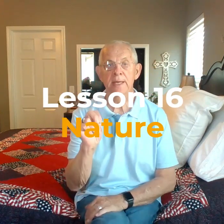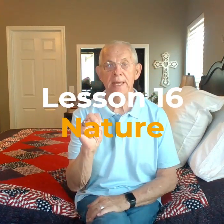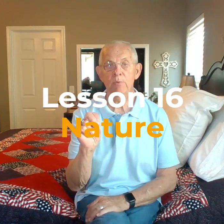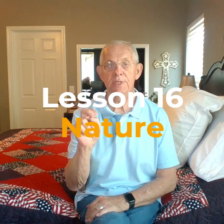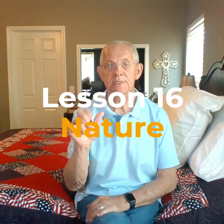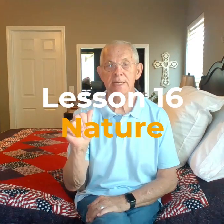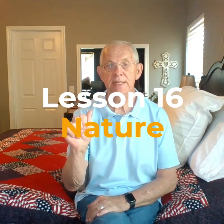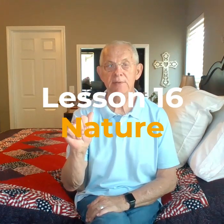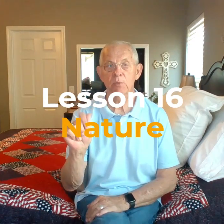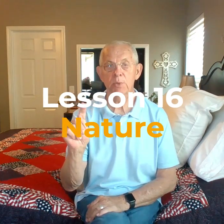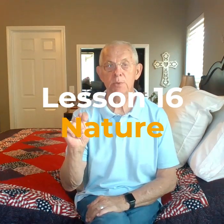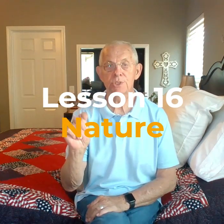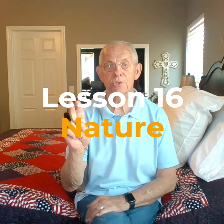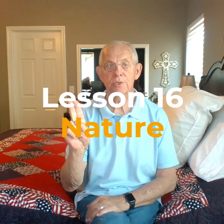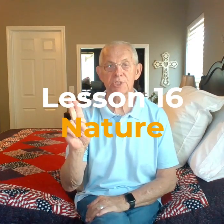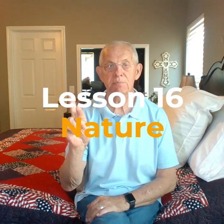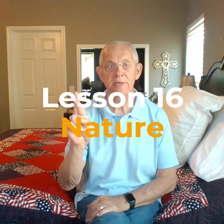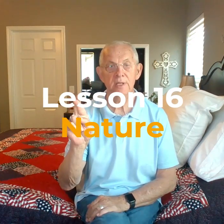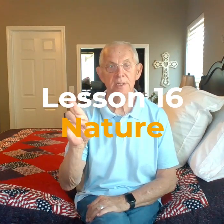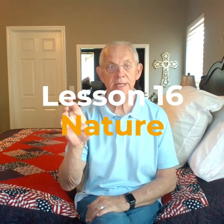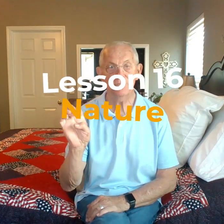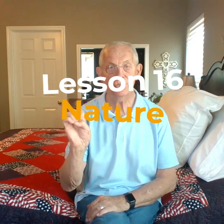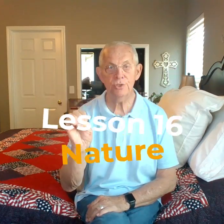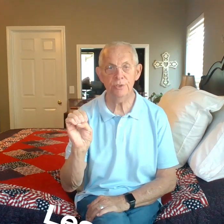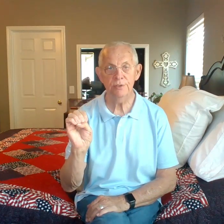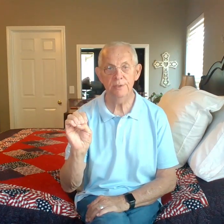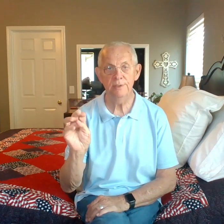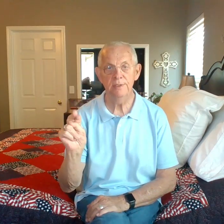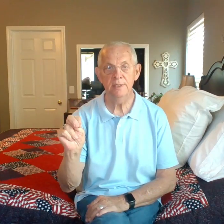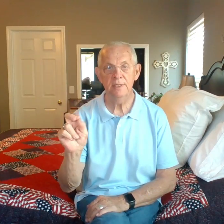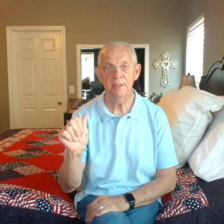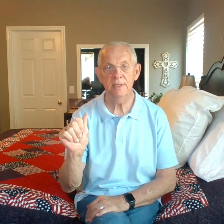we decided that we were just going to spell nature,